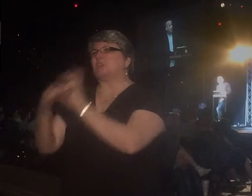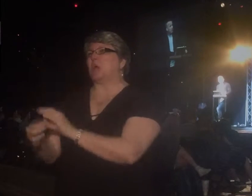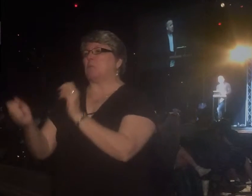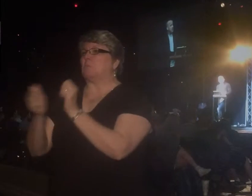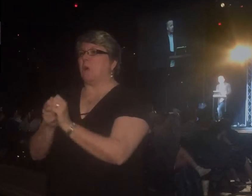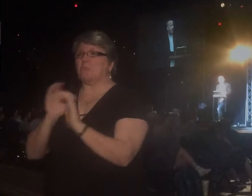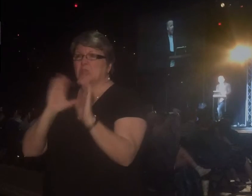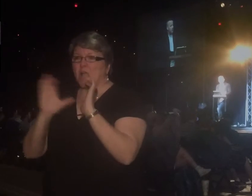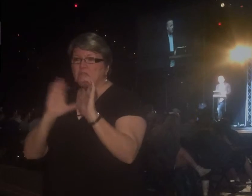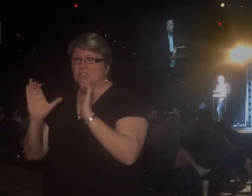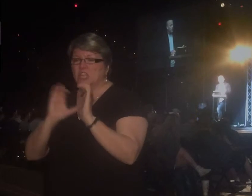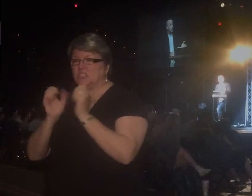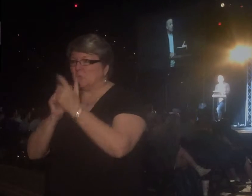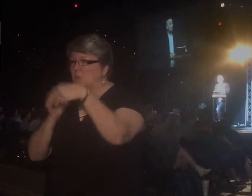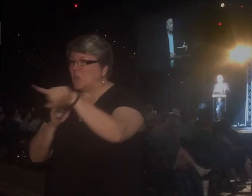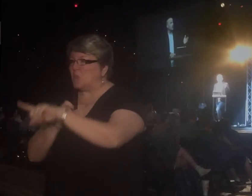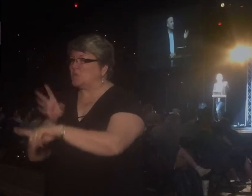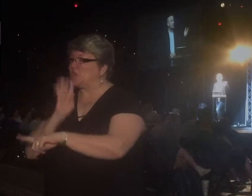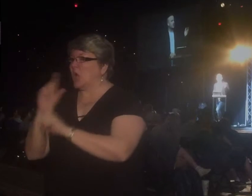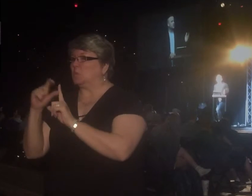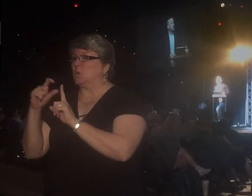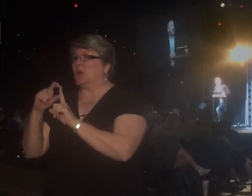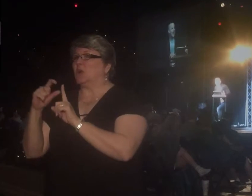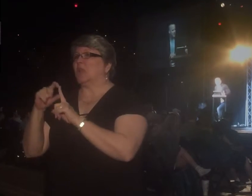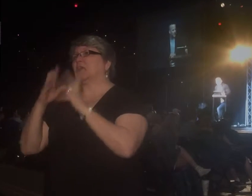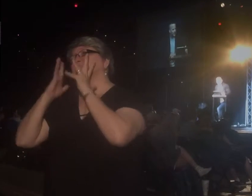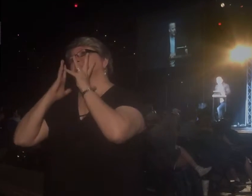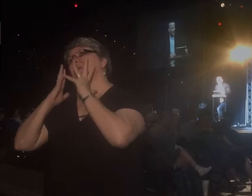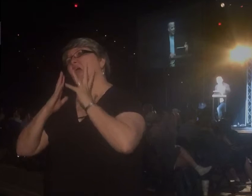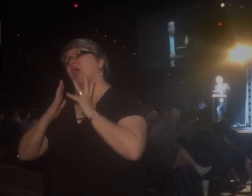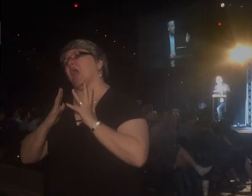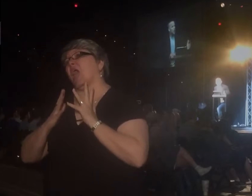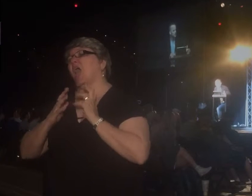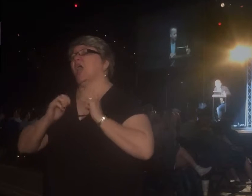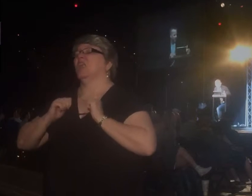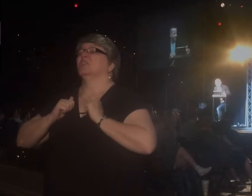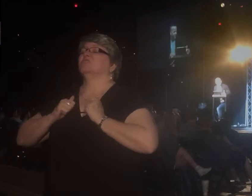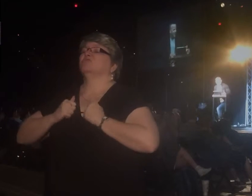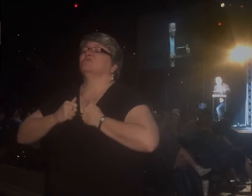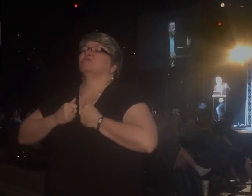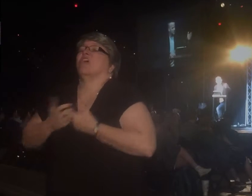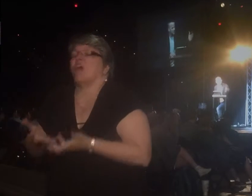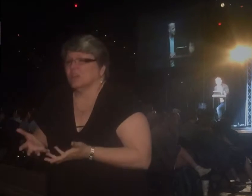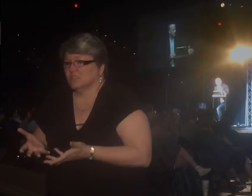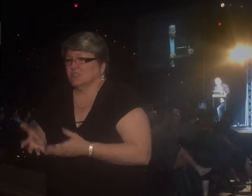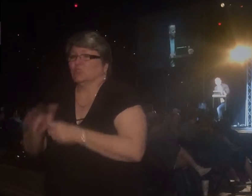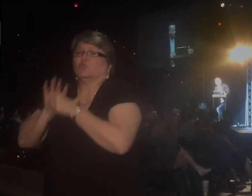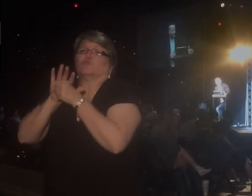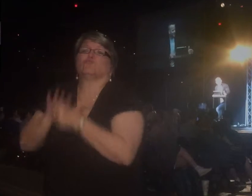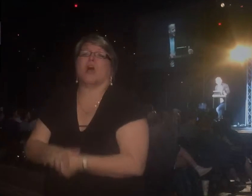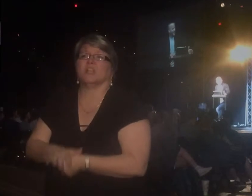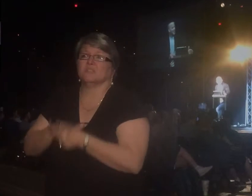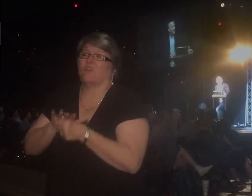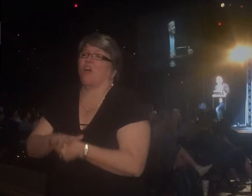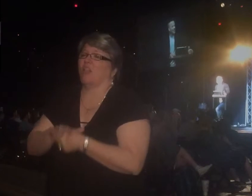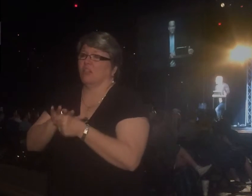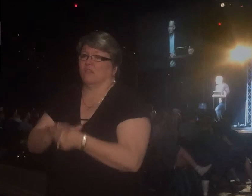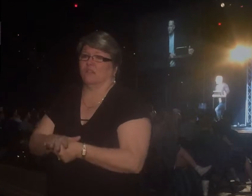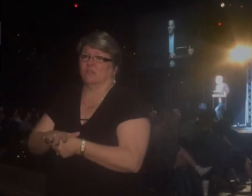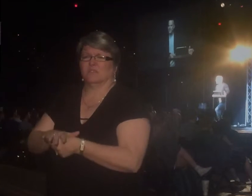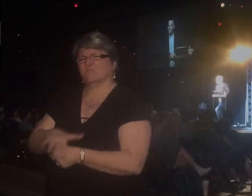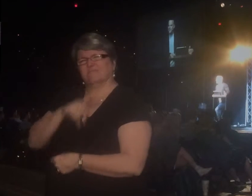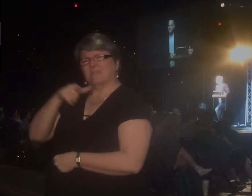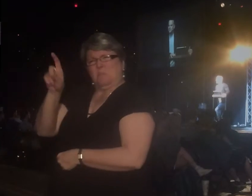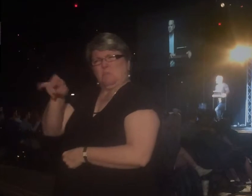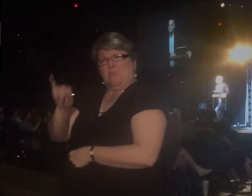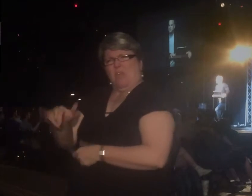the conversations I have with you with words like sad and exhausting and stressful. And it shouldn't